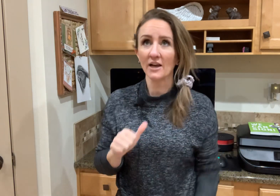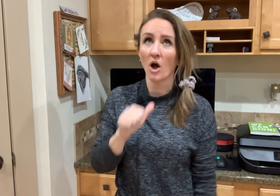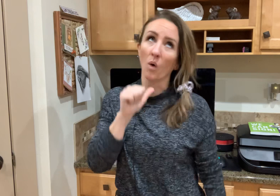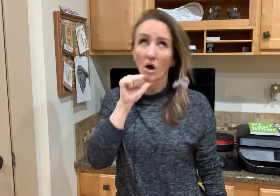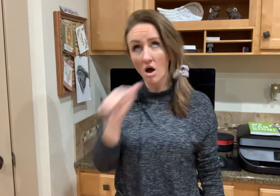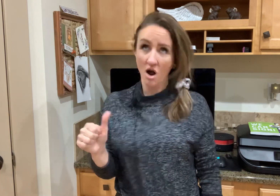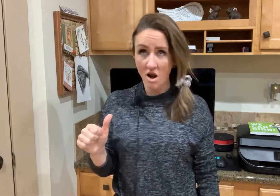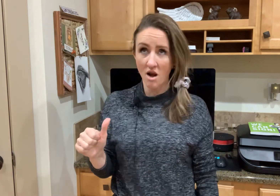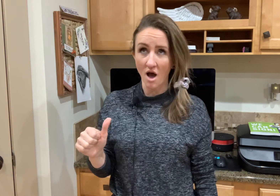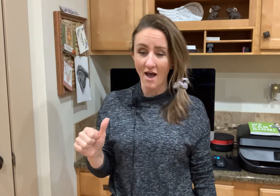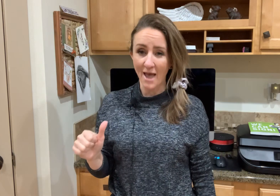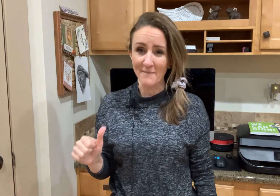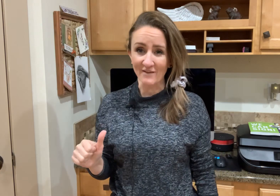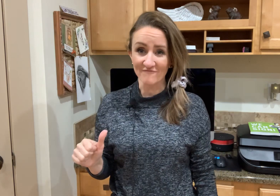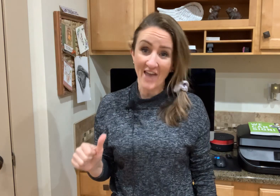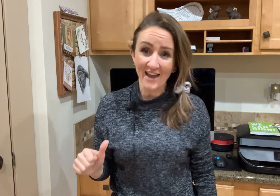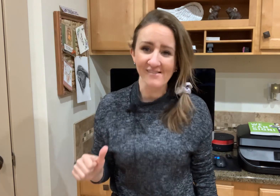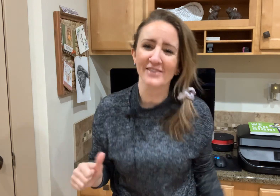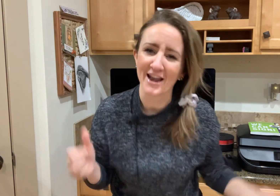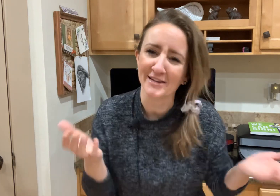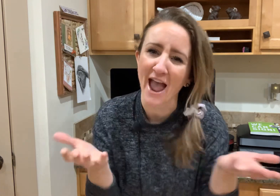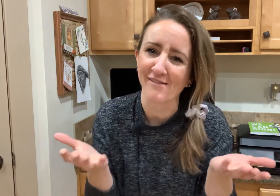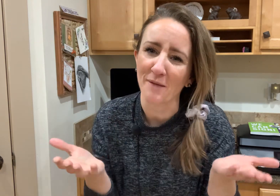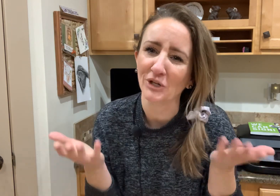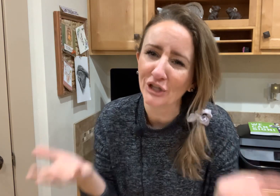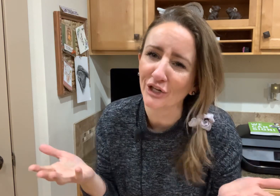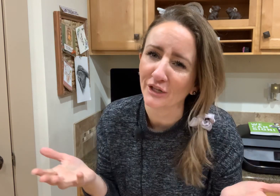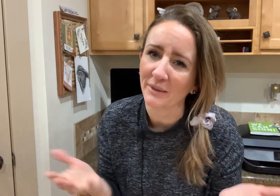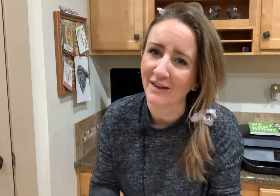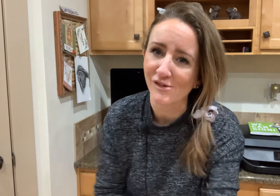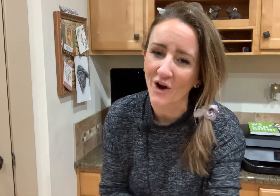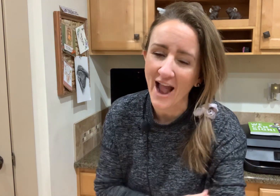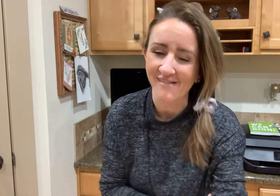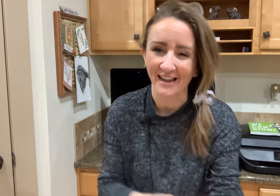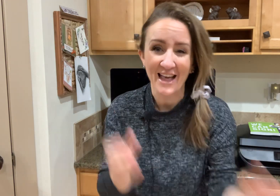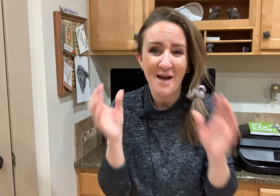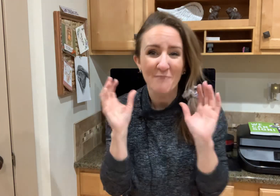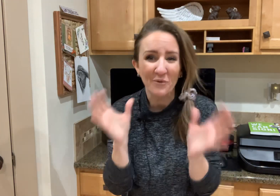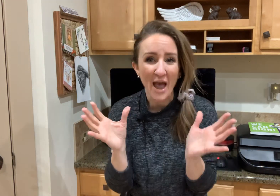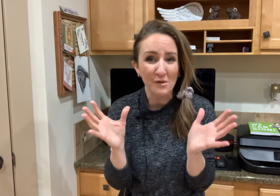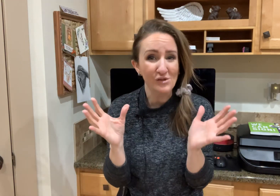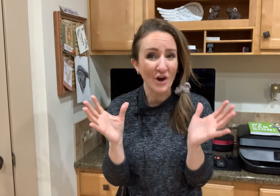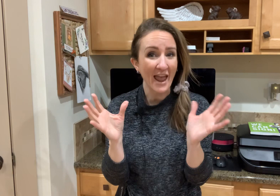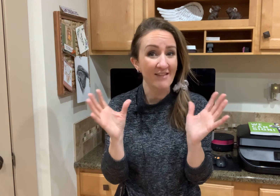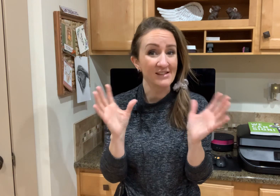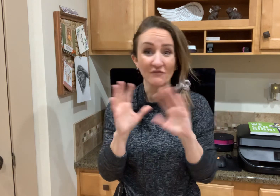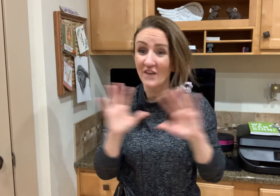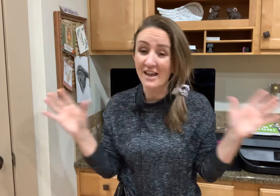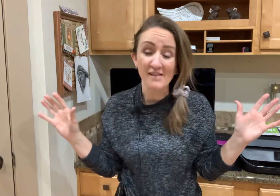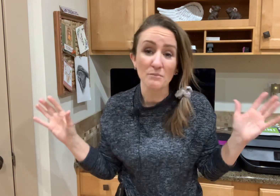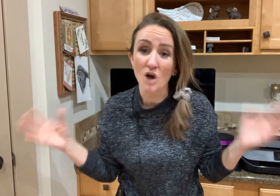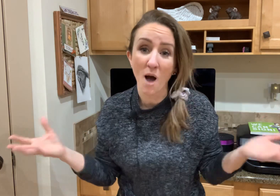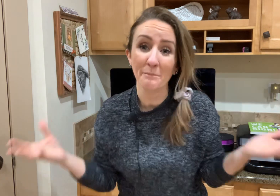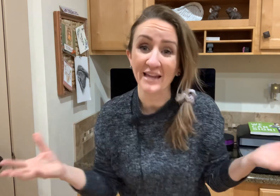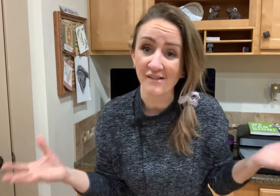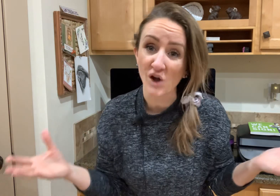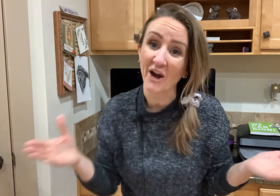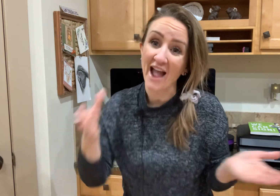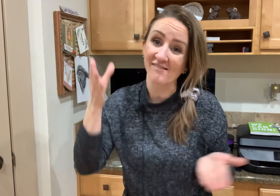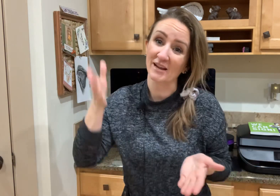go not and make a face, then yes, I'm clearly being sarcastic. But without a sarcastic face, I'm not being sarcastic by